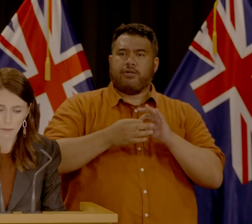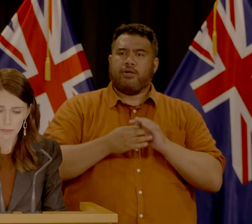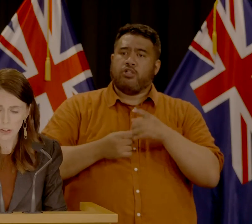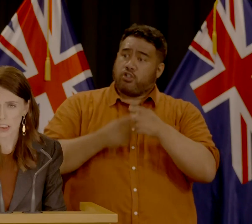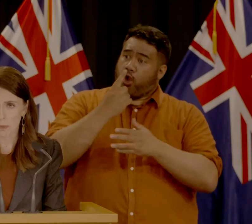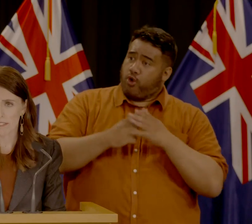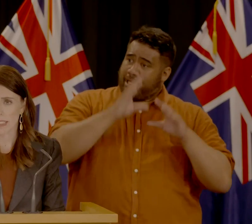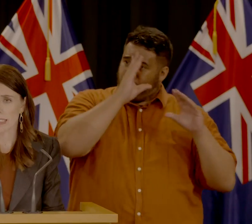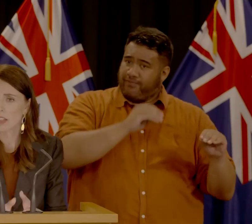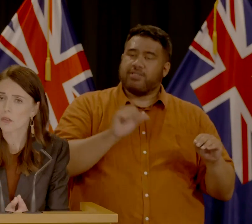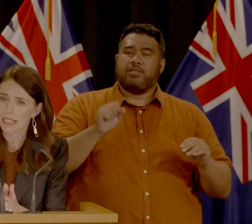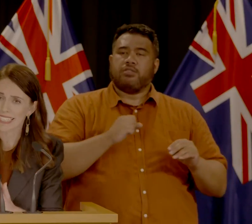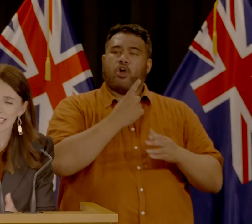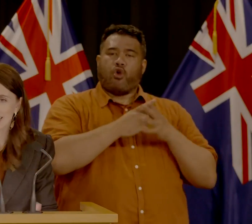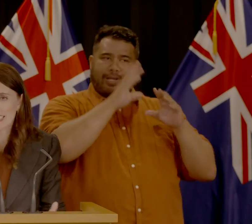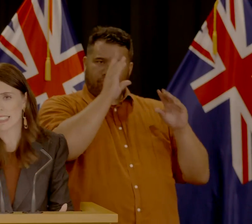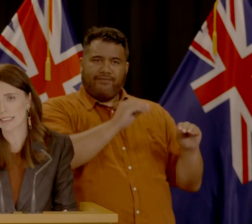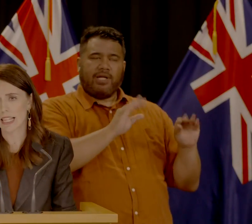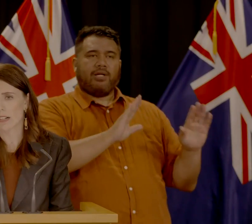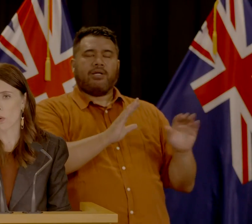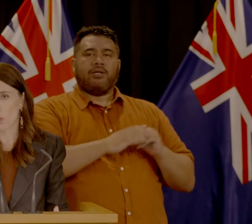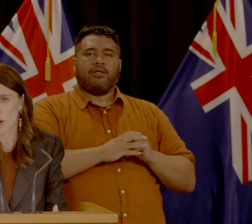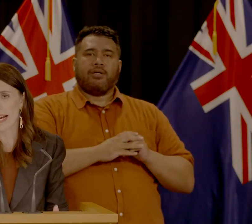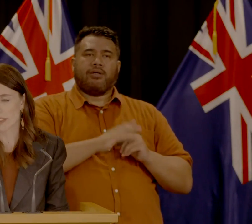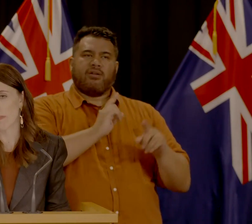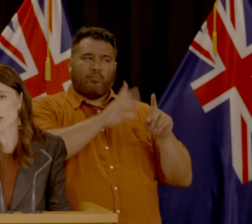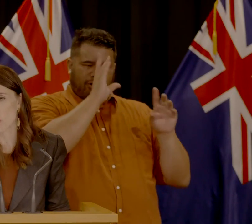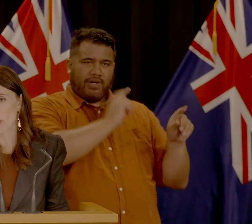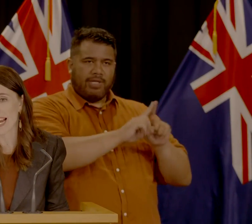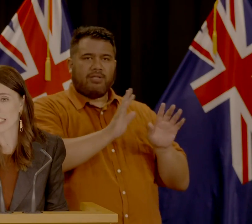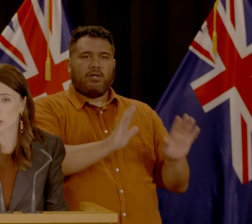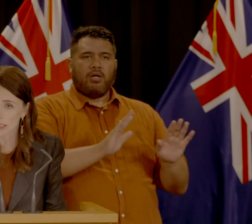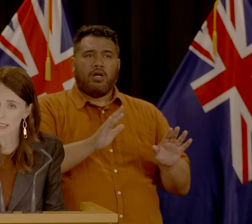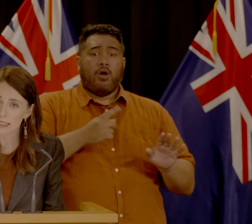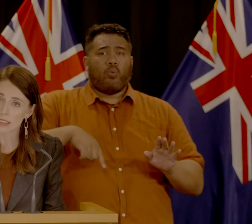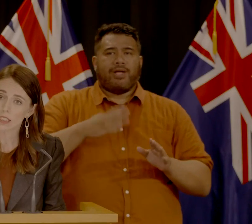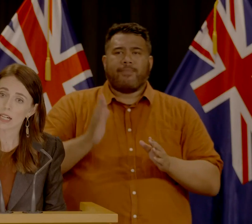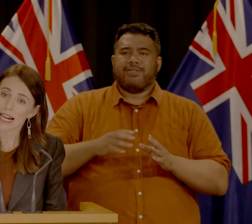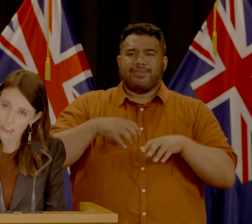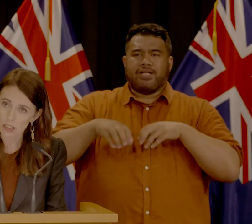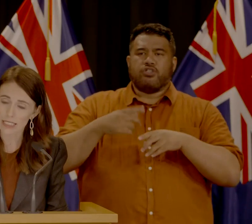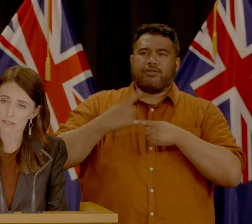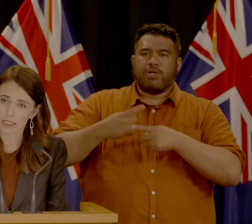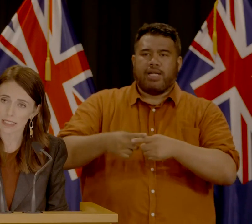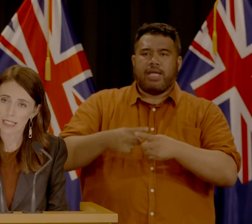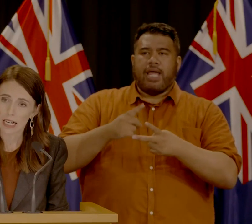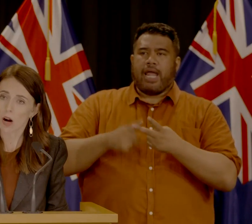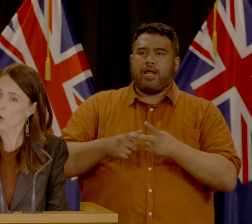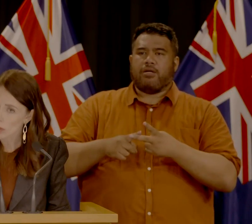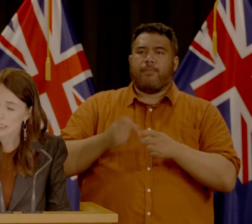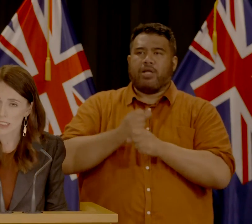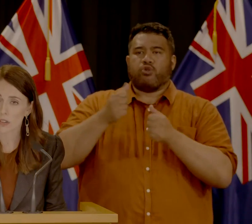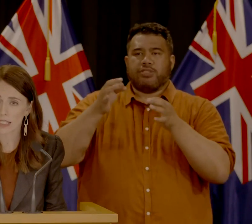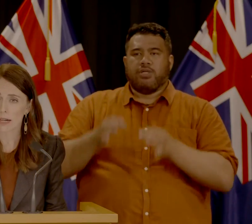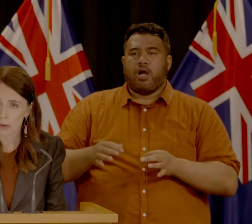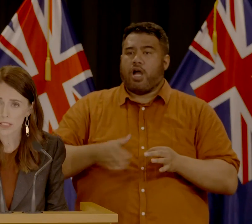No, just briefings. You know, key here is that we have to make sure we act quickly and decisively. I'm not